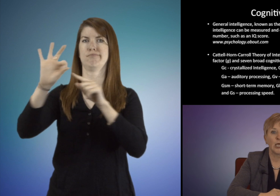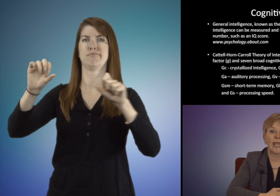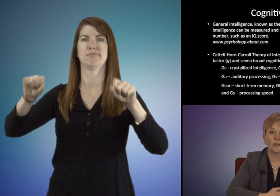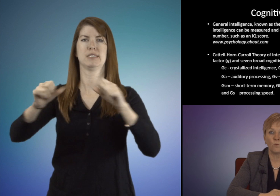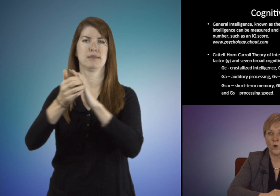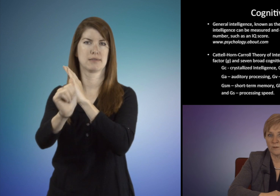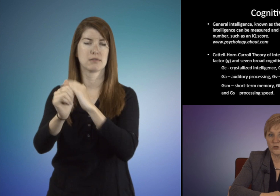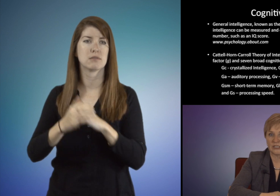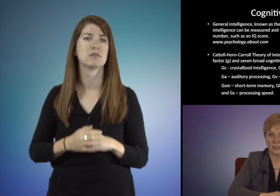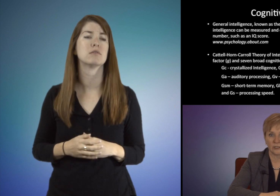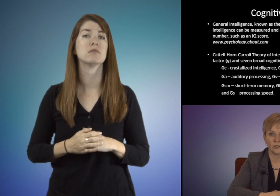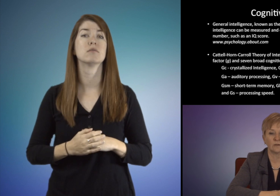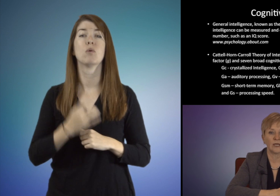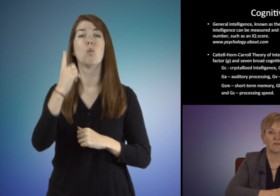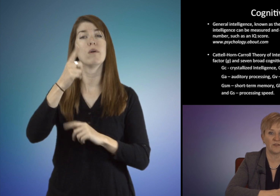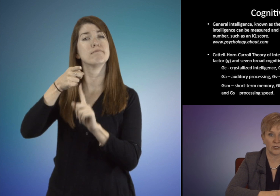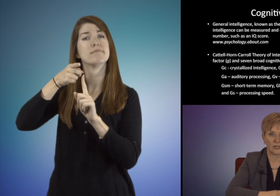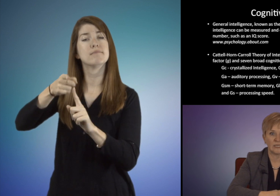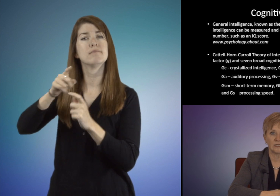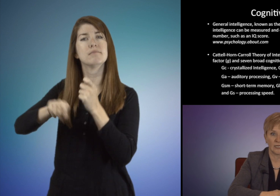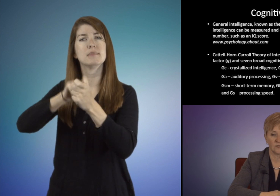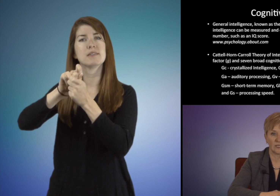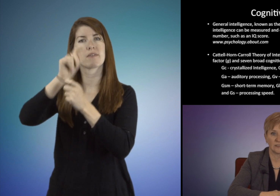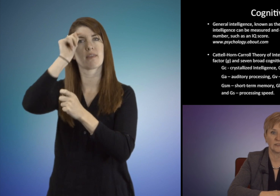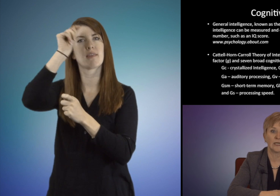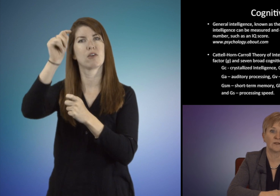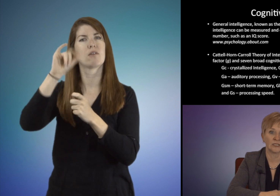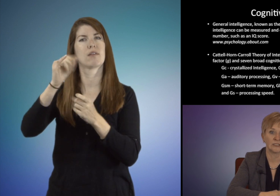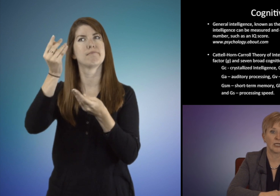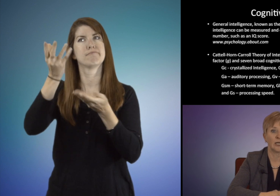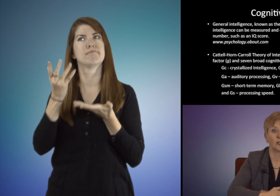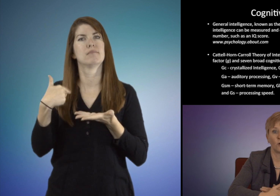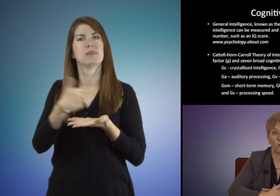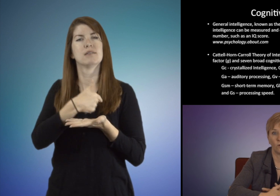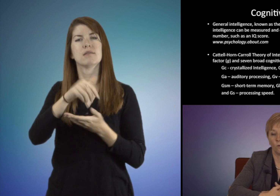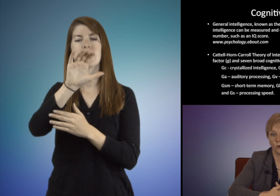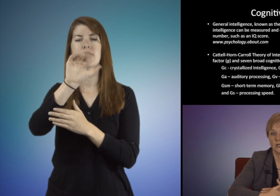abilities. And one particular theory tells us, the